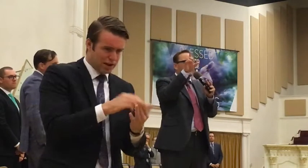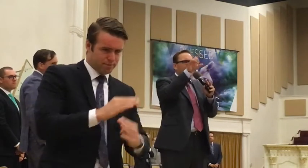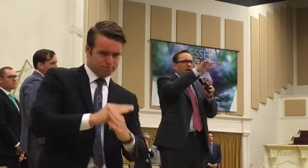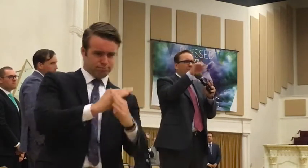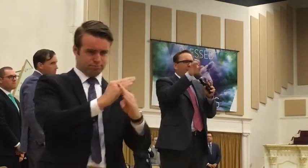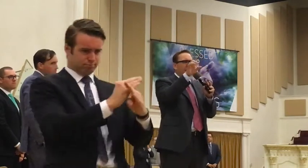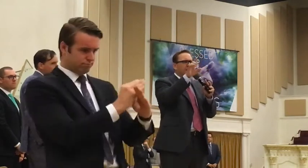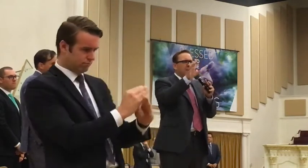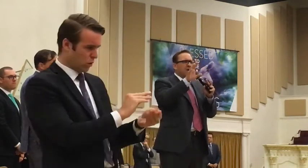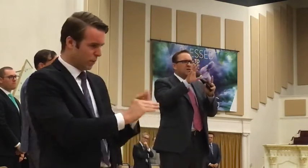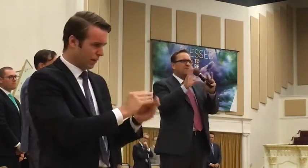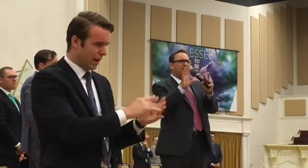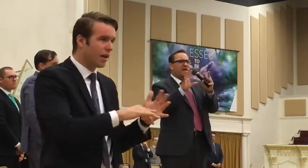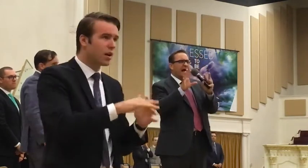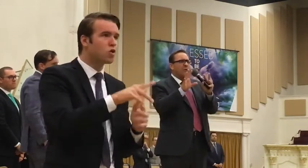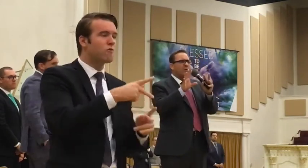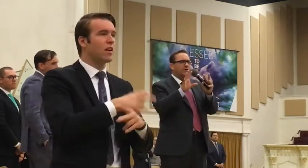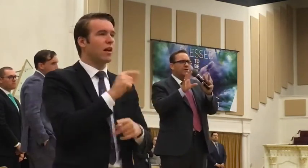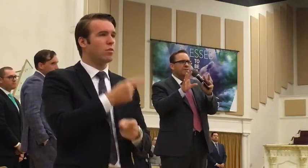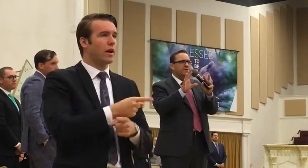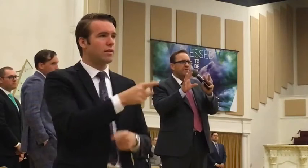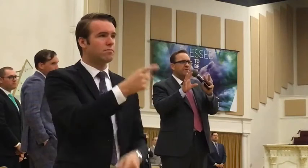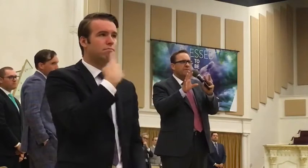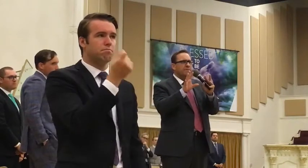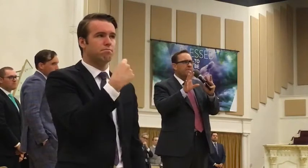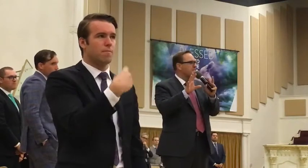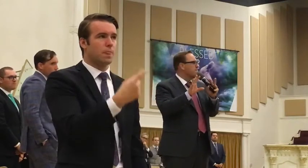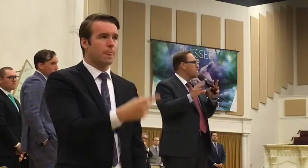or we got something we got to repair here. You'd figure that out, wouldn't you?